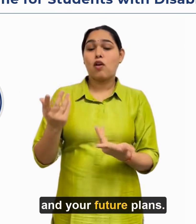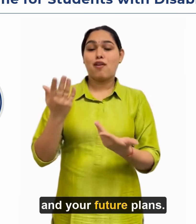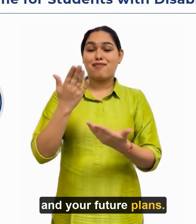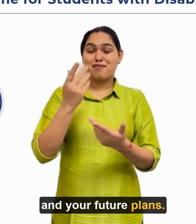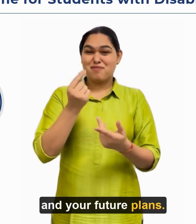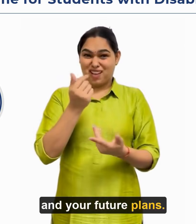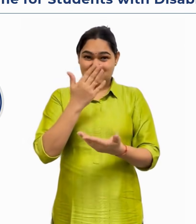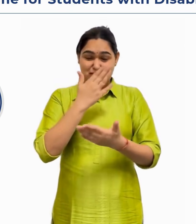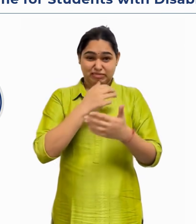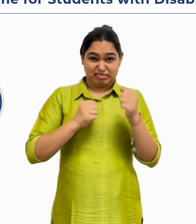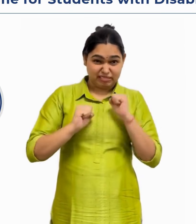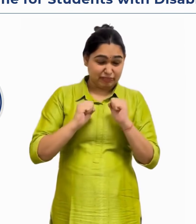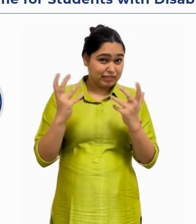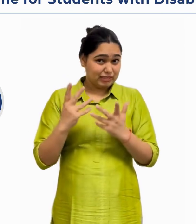future plans.